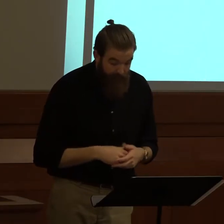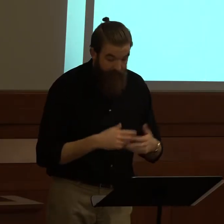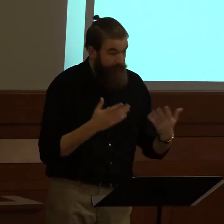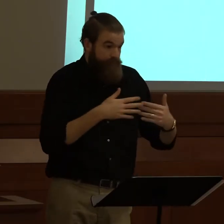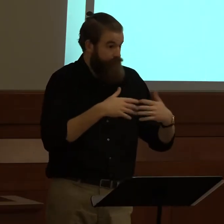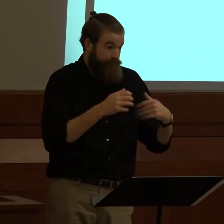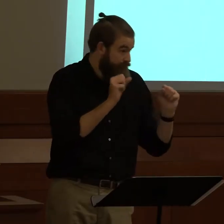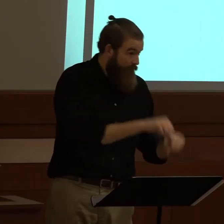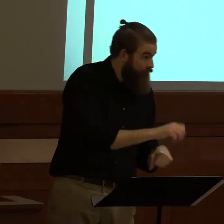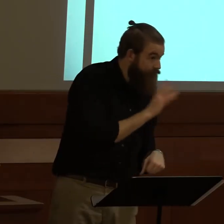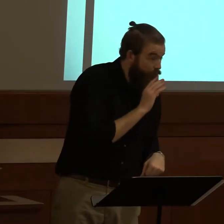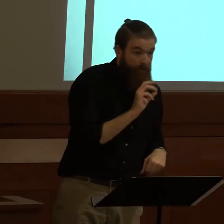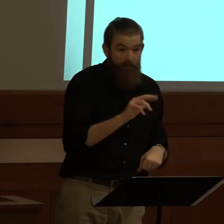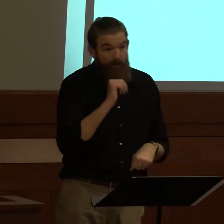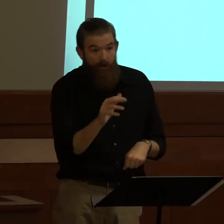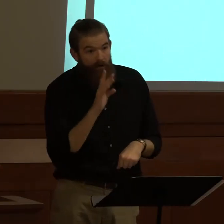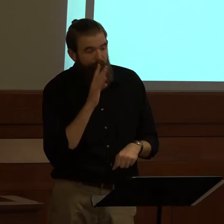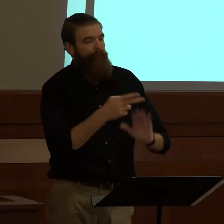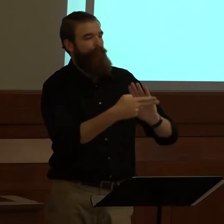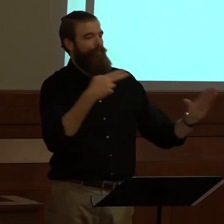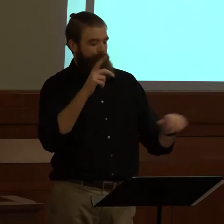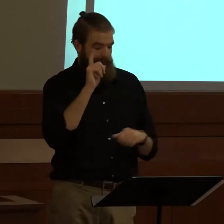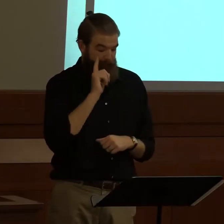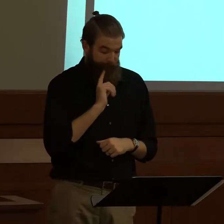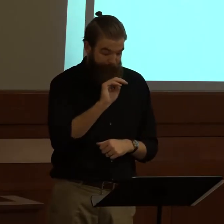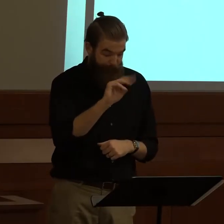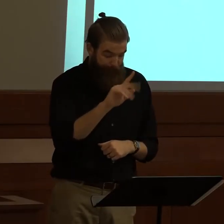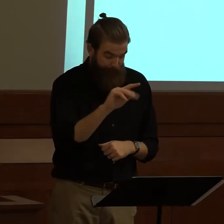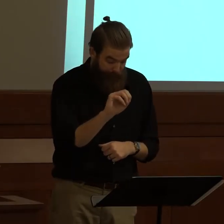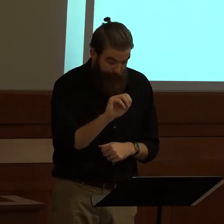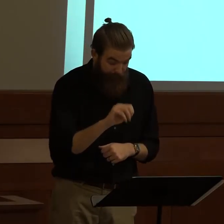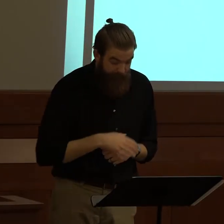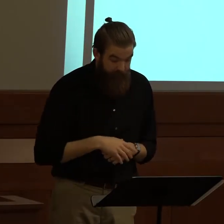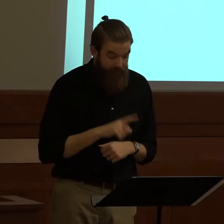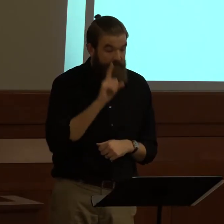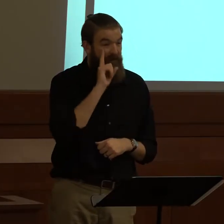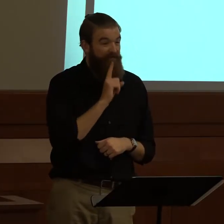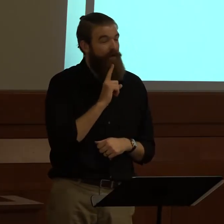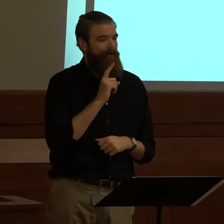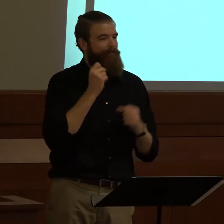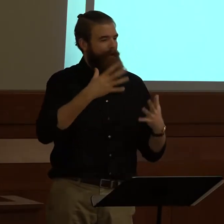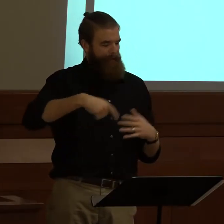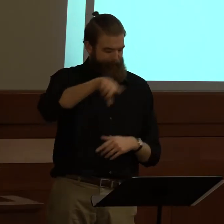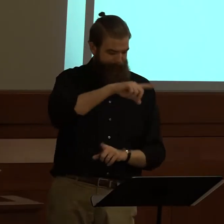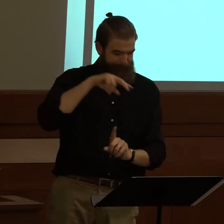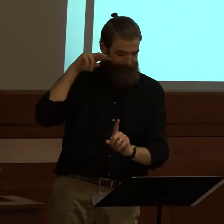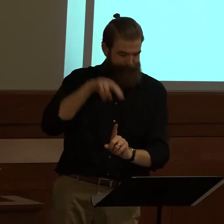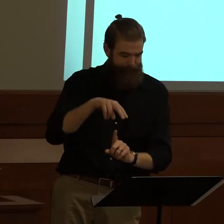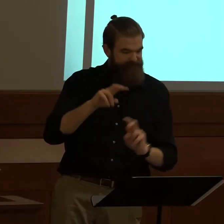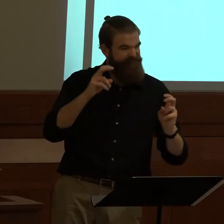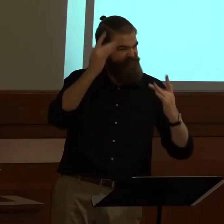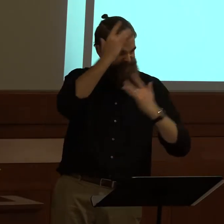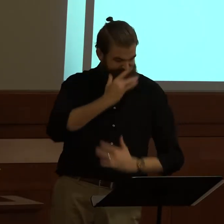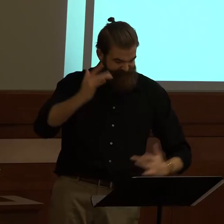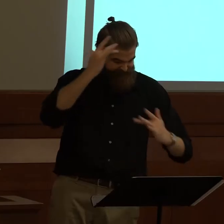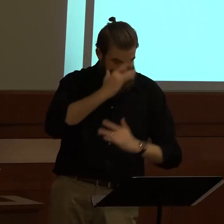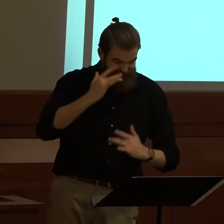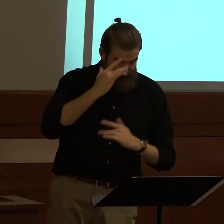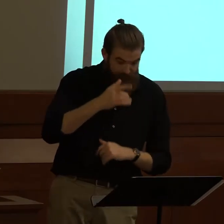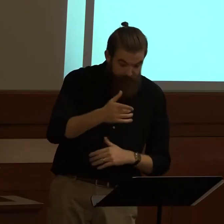or families, deafness is not something missing or broken in their being. Since deaf people first began to